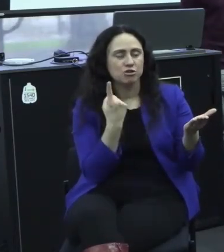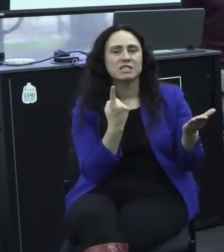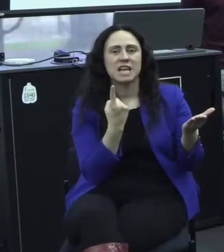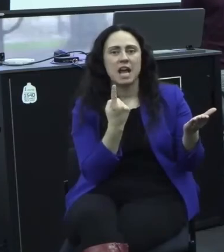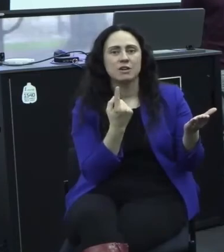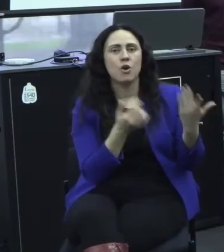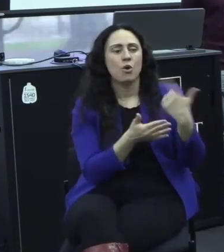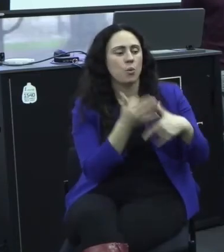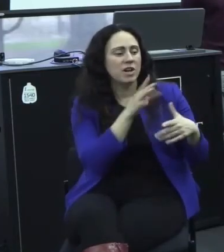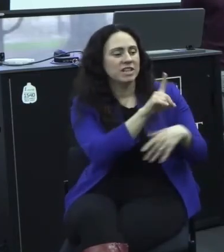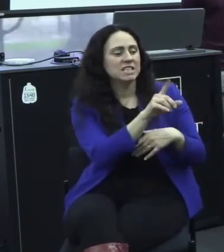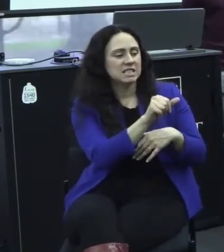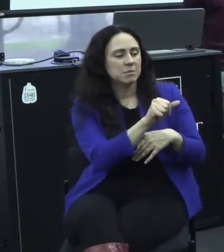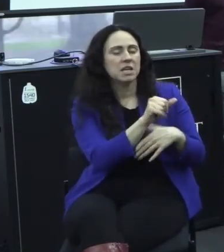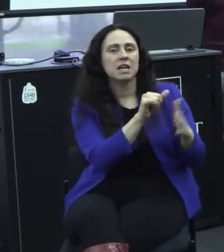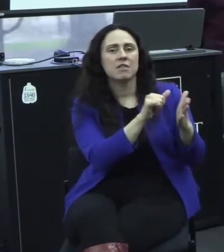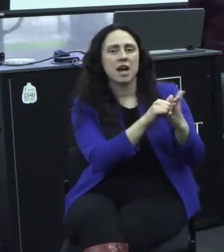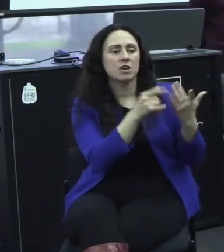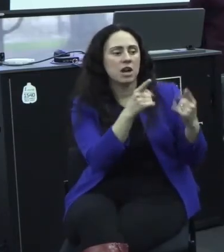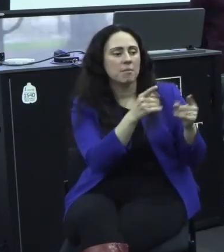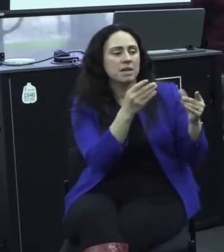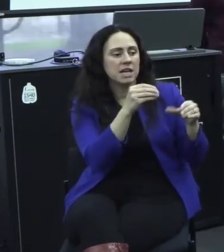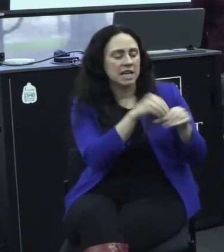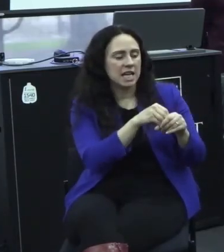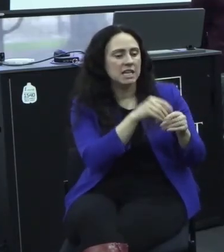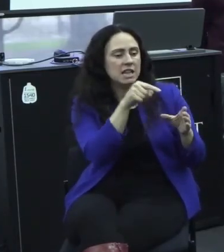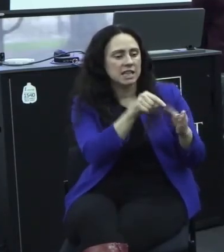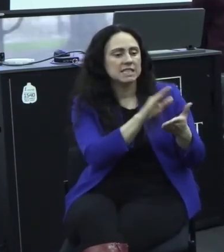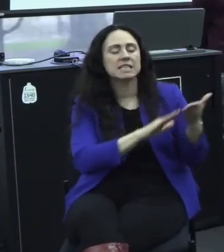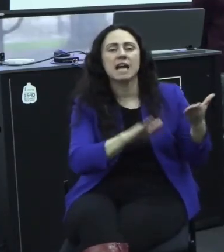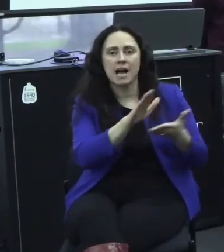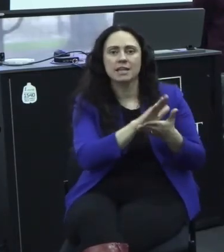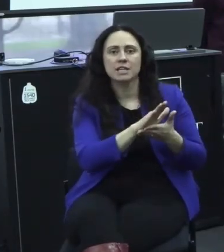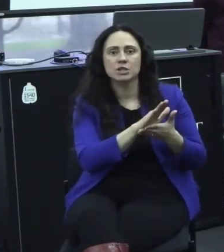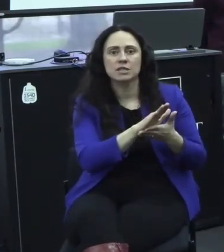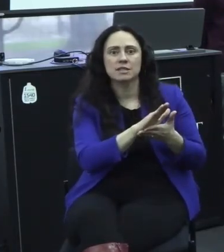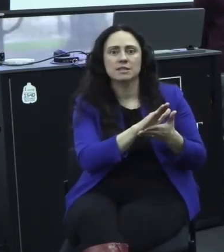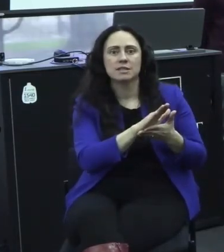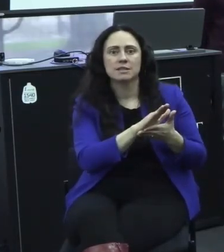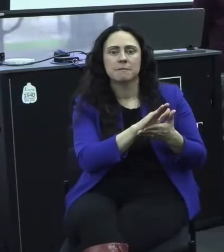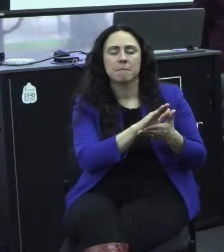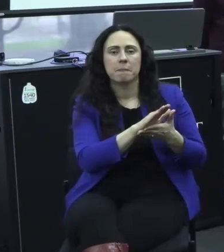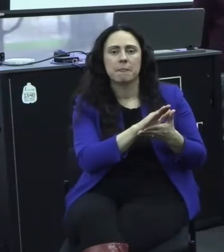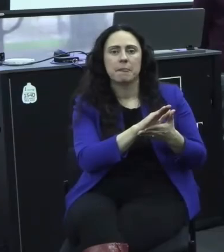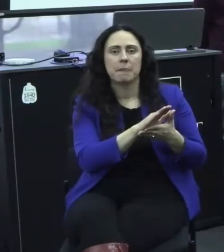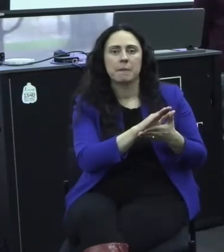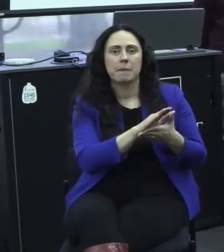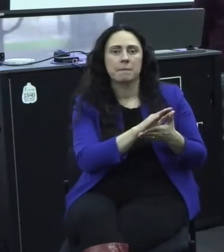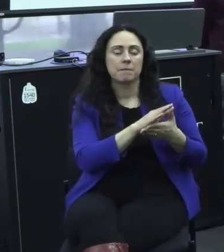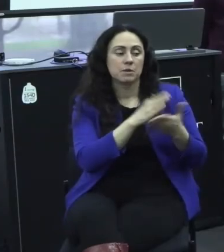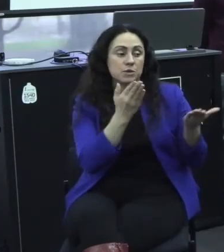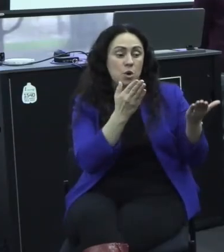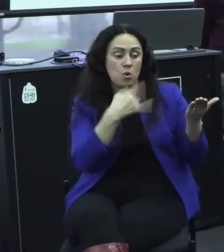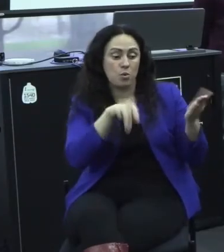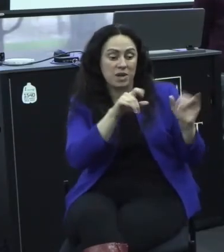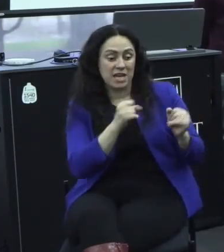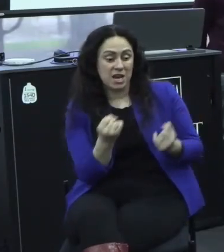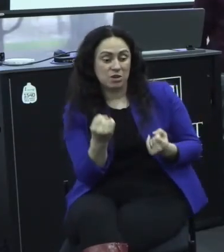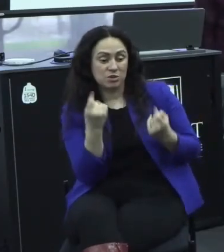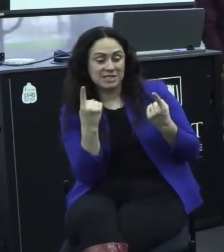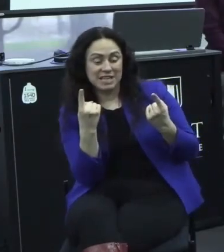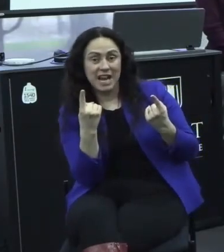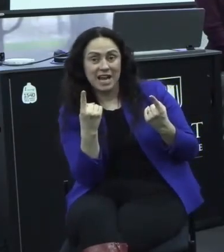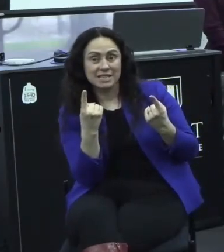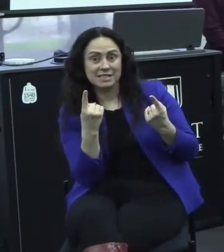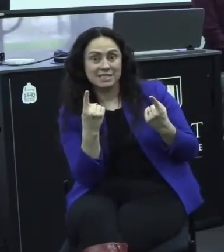what are the disabilities that are happening in this college, in Joliet College, in order for us to understand that